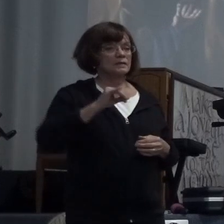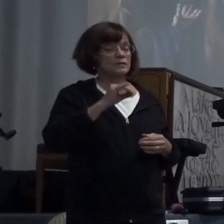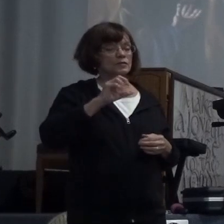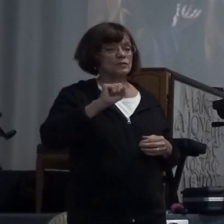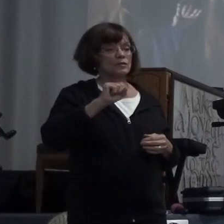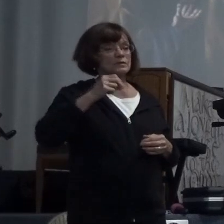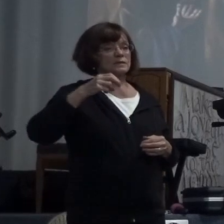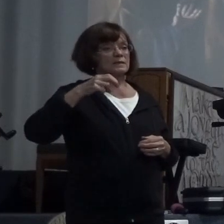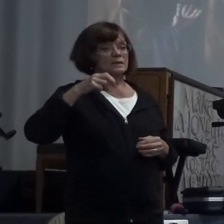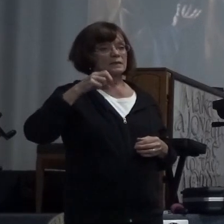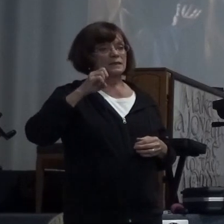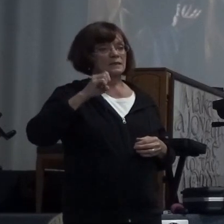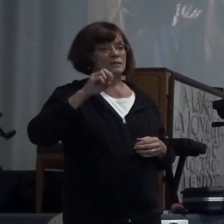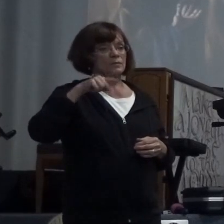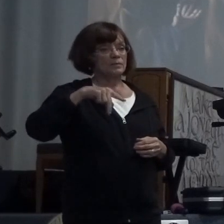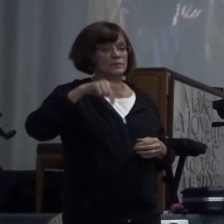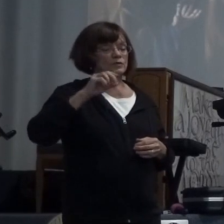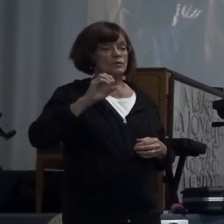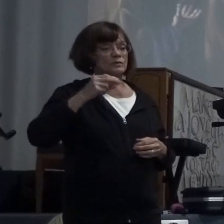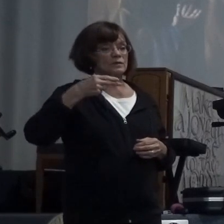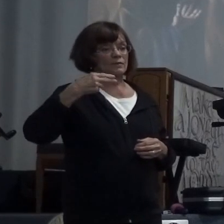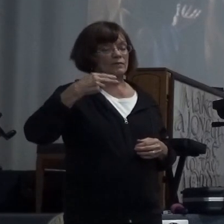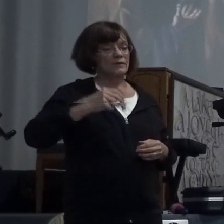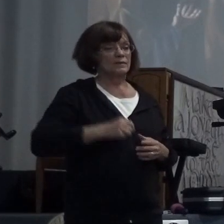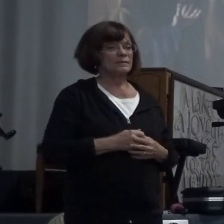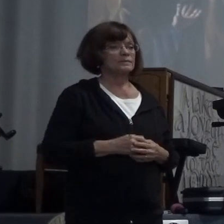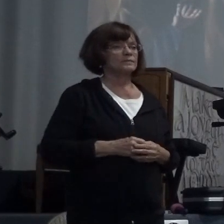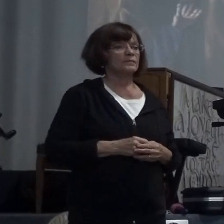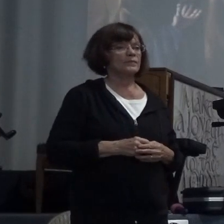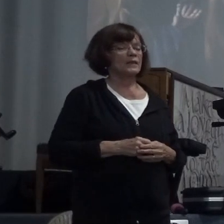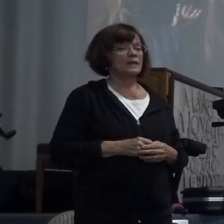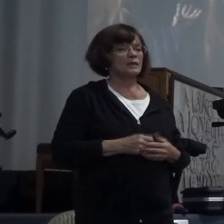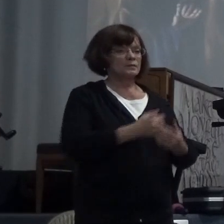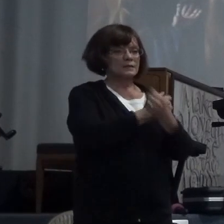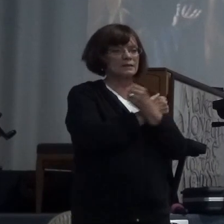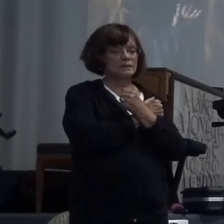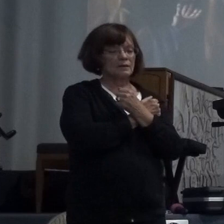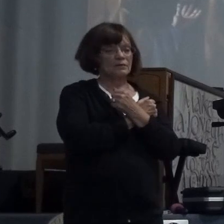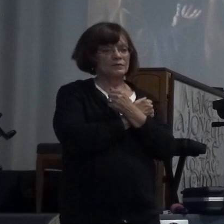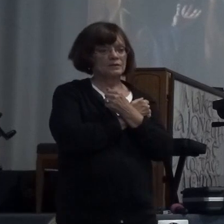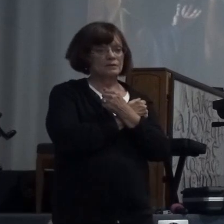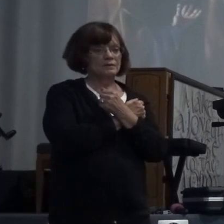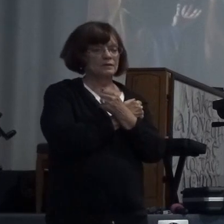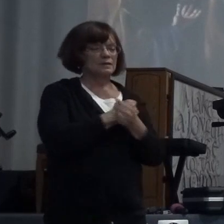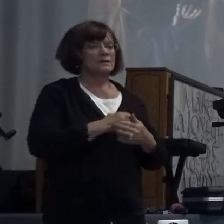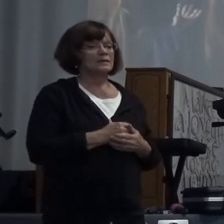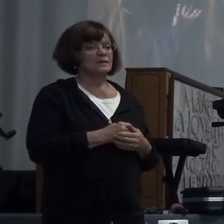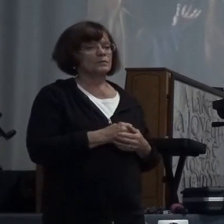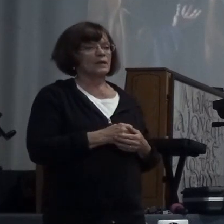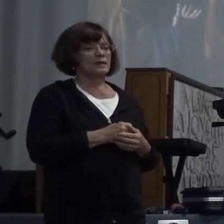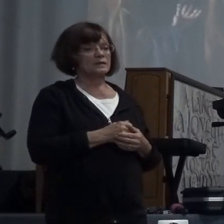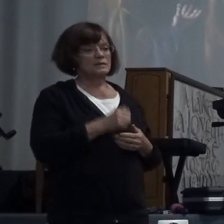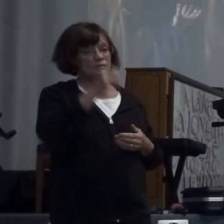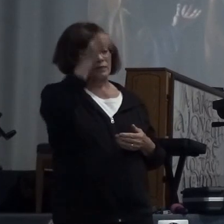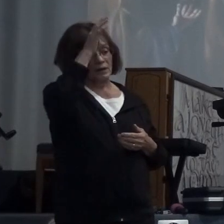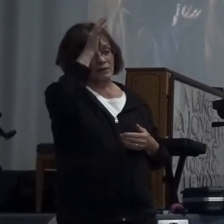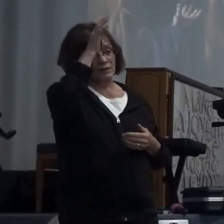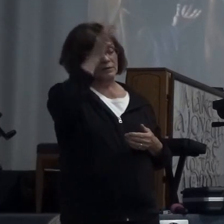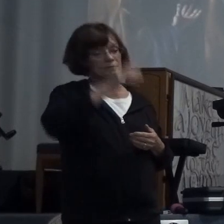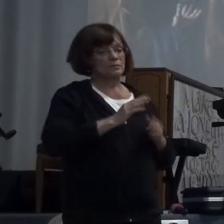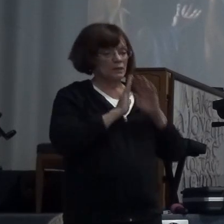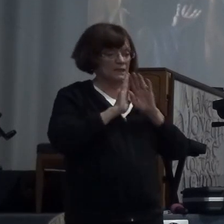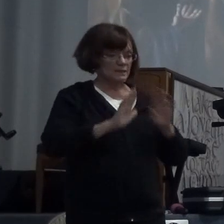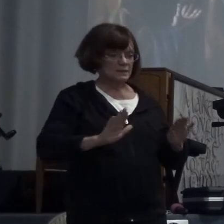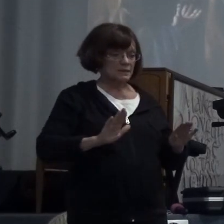And in Genesis 37, Joseph was loved by Jacob more than his brothers. Joseph was blessed by his